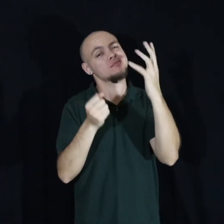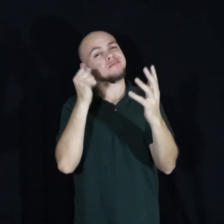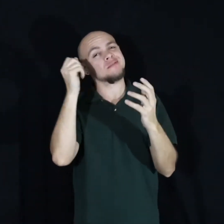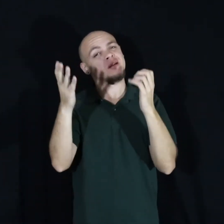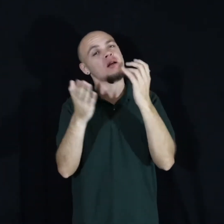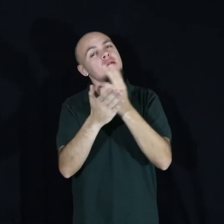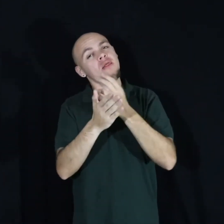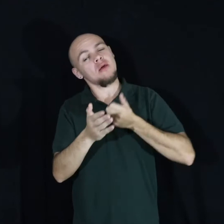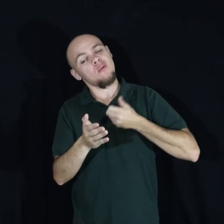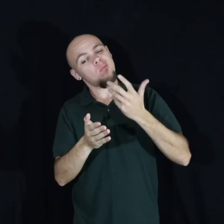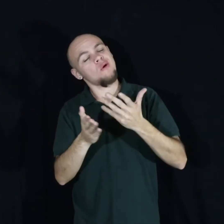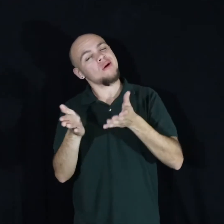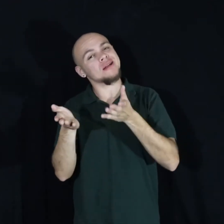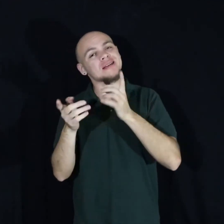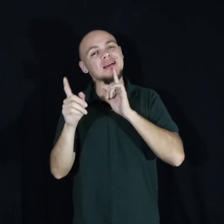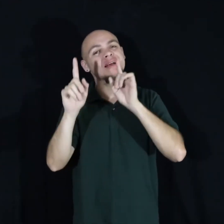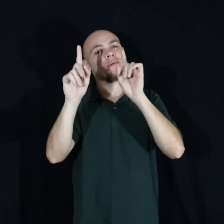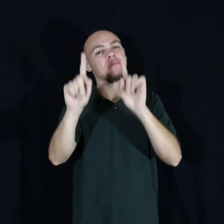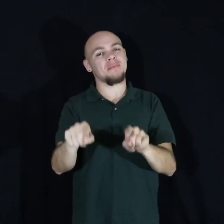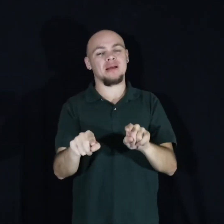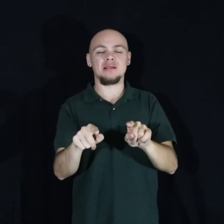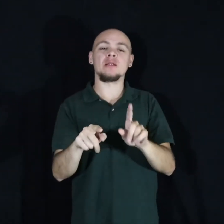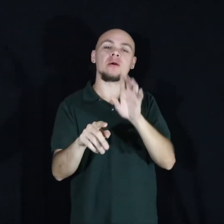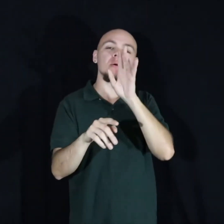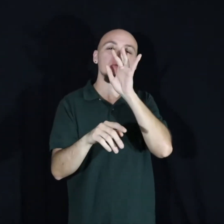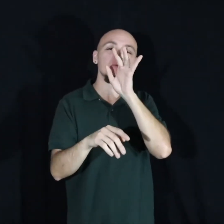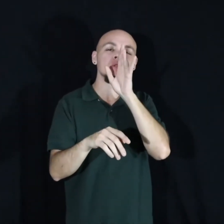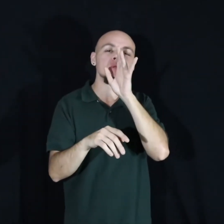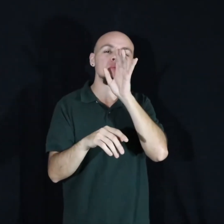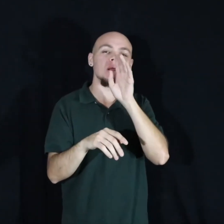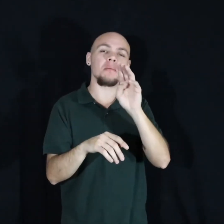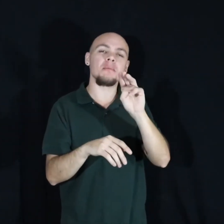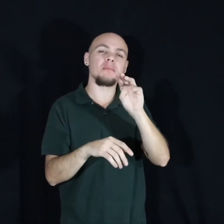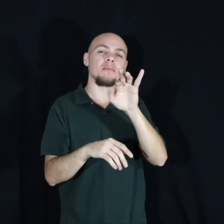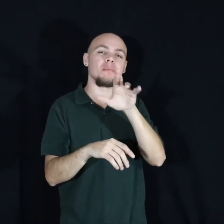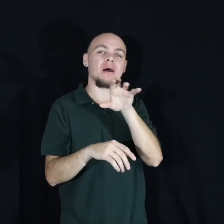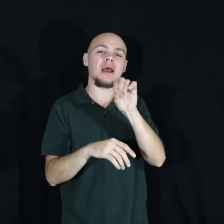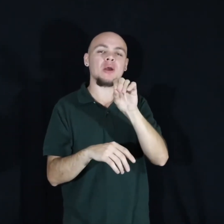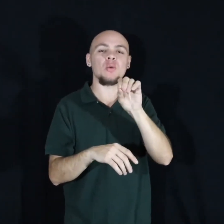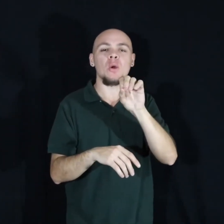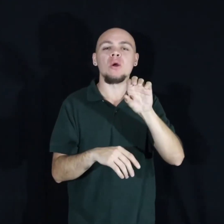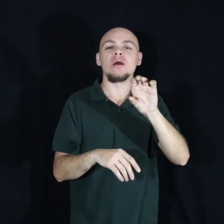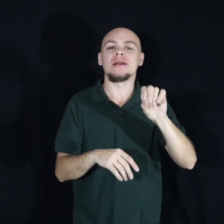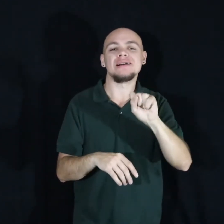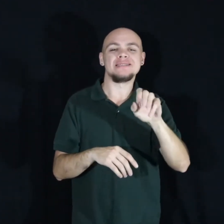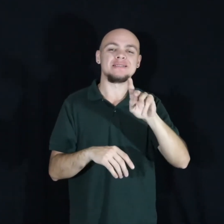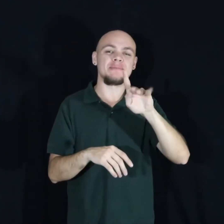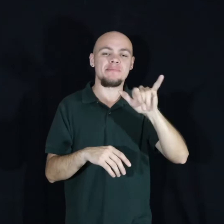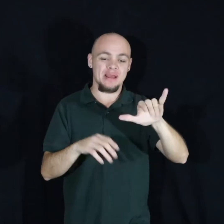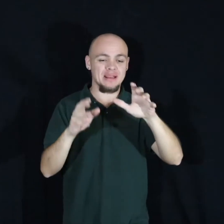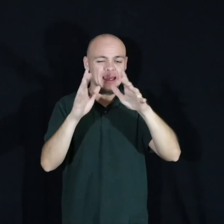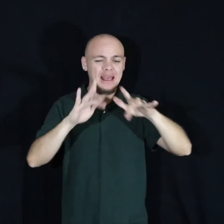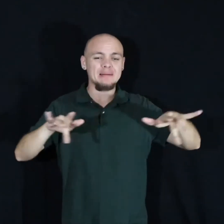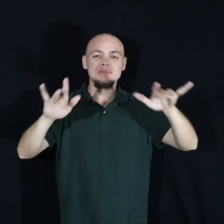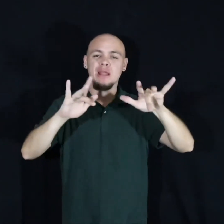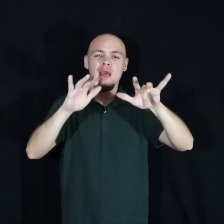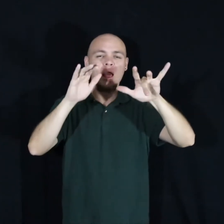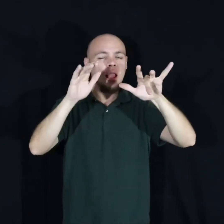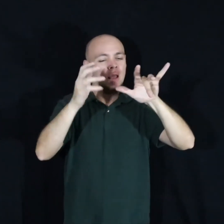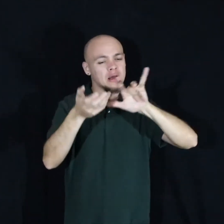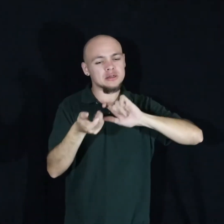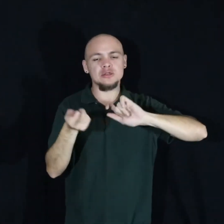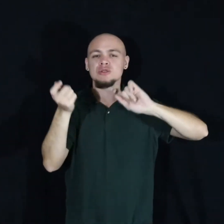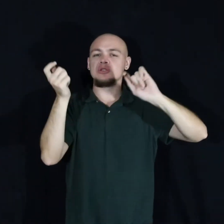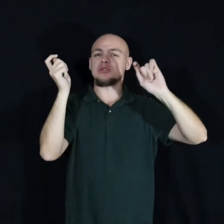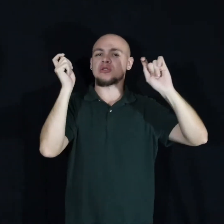poet commanded. He whispered, microcosmic, so emptiness emptied itself and crashed down. The shadows bowed and chaos